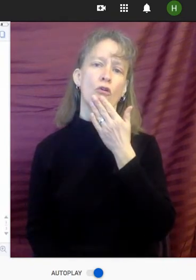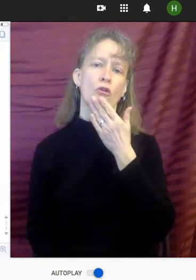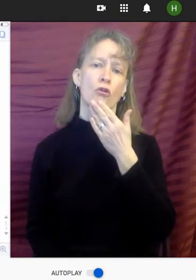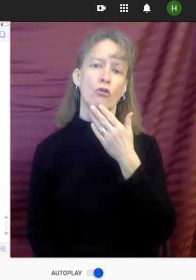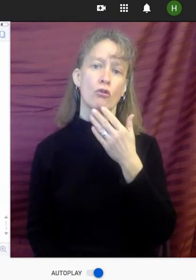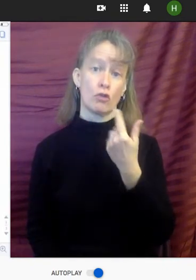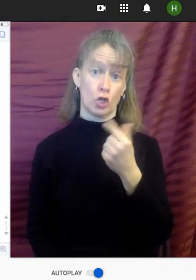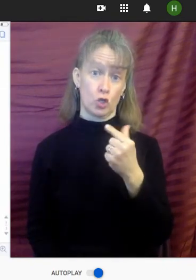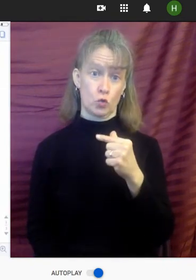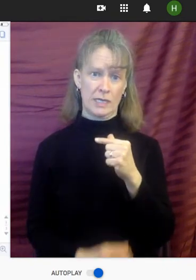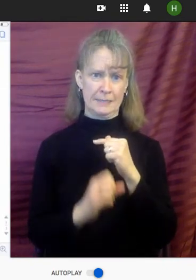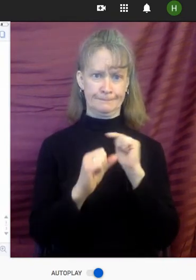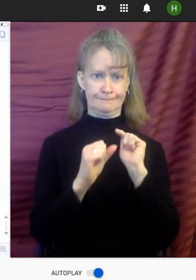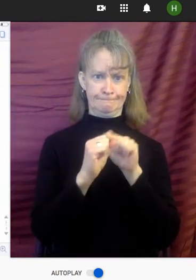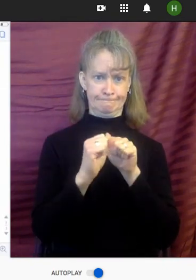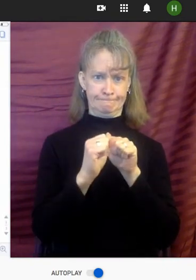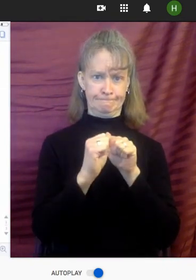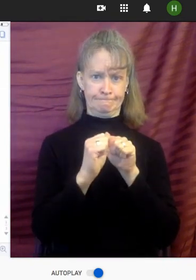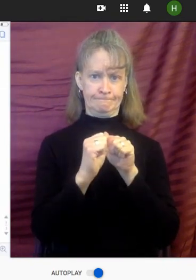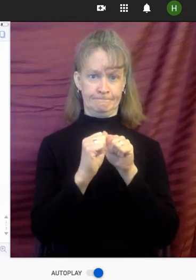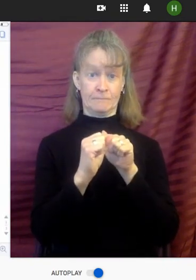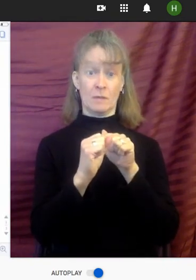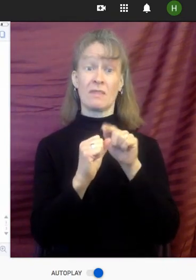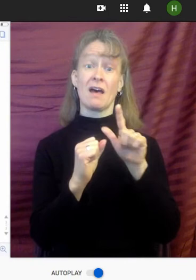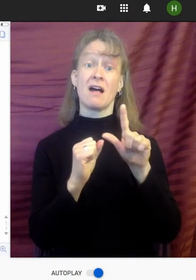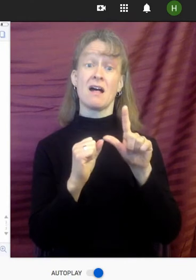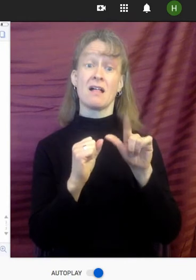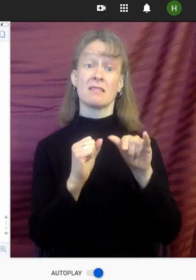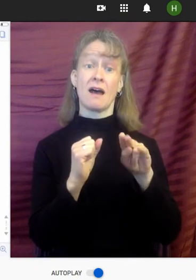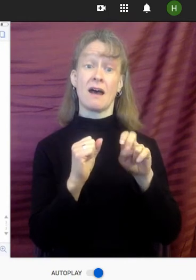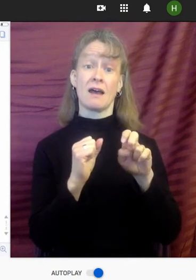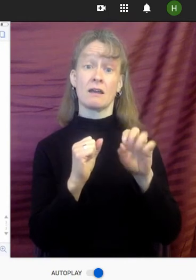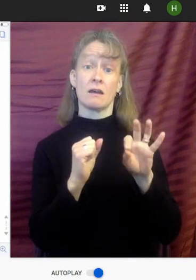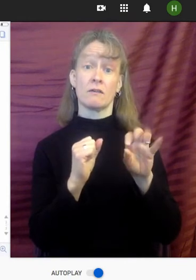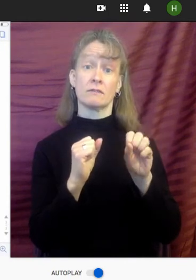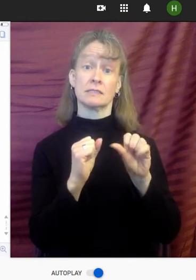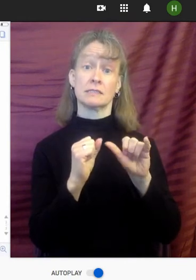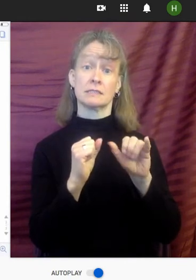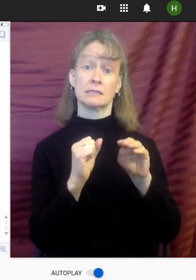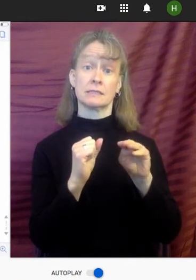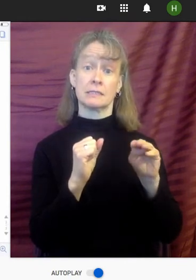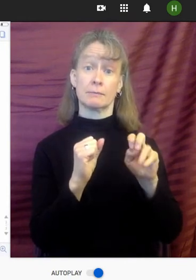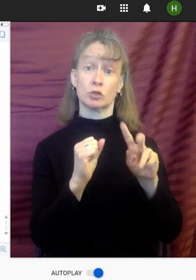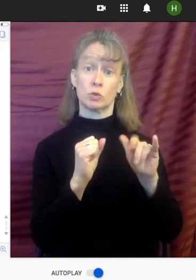is crossed through by our line of symmetry.